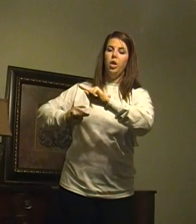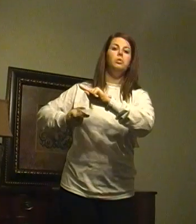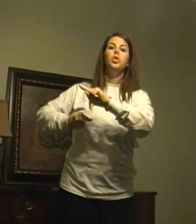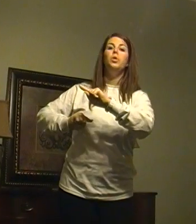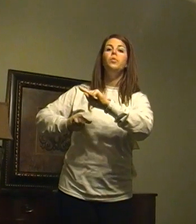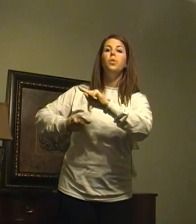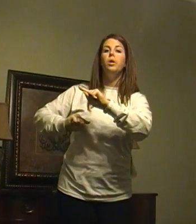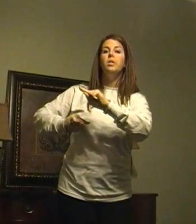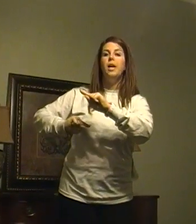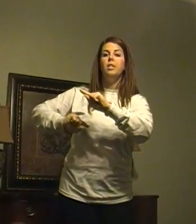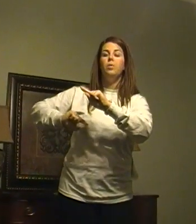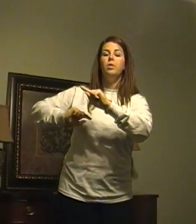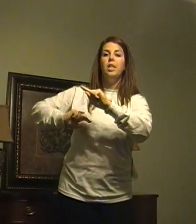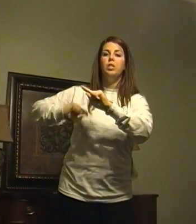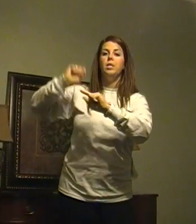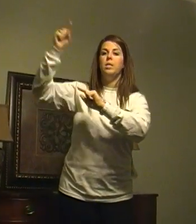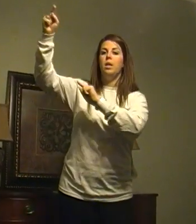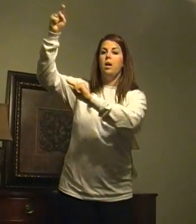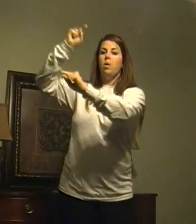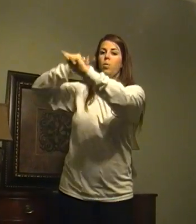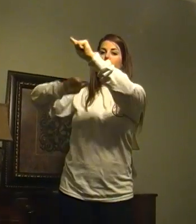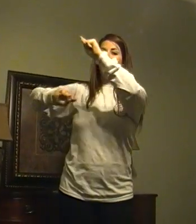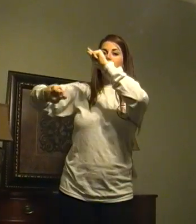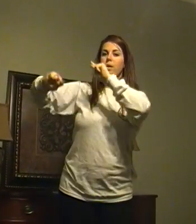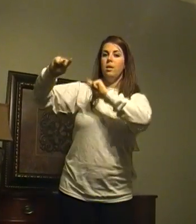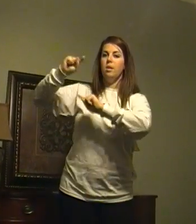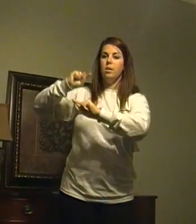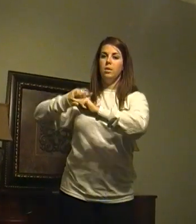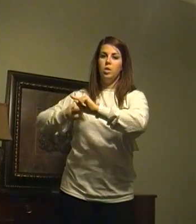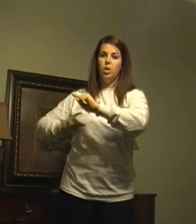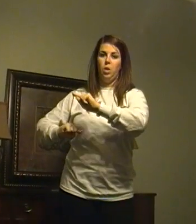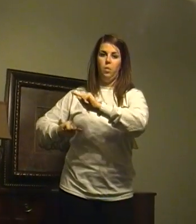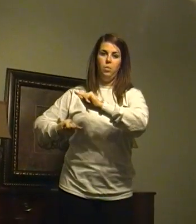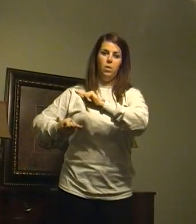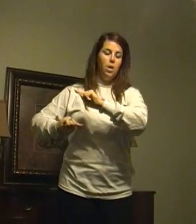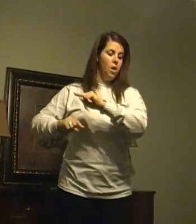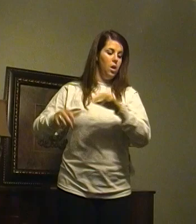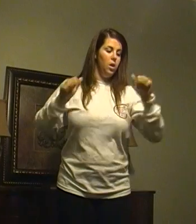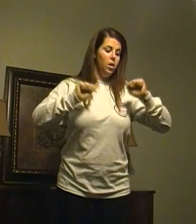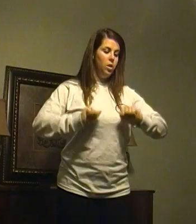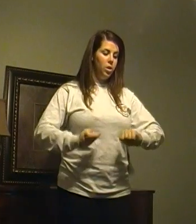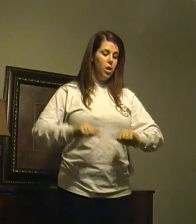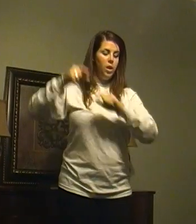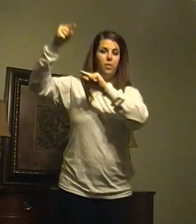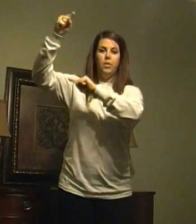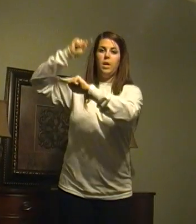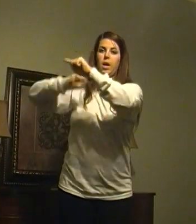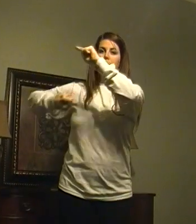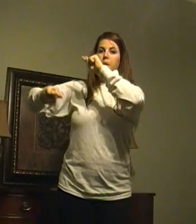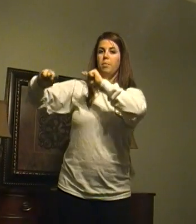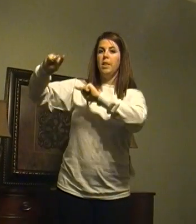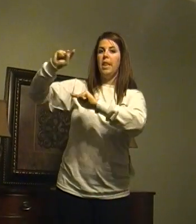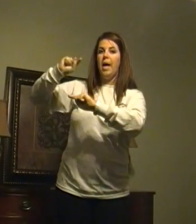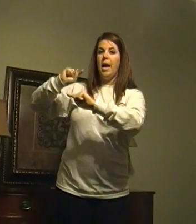going to do two full rotations. 1, 2. Could have come